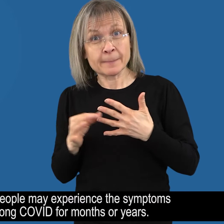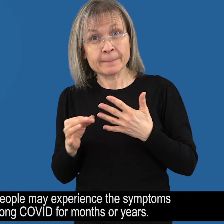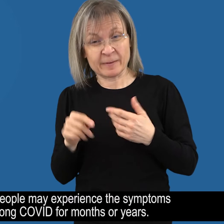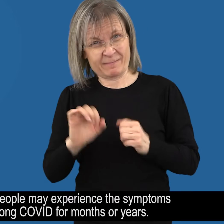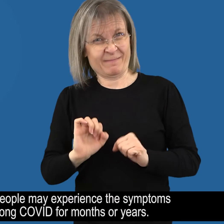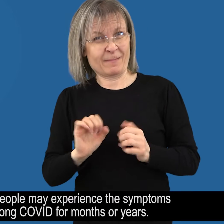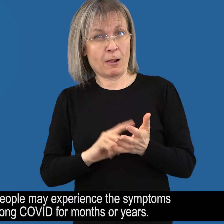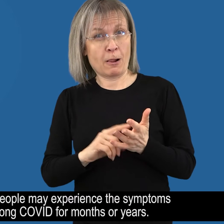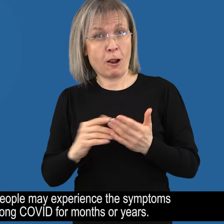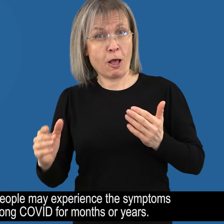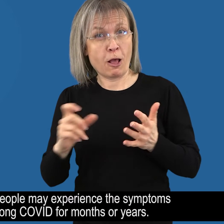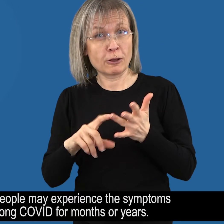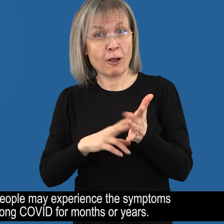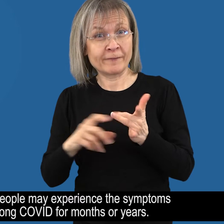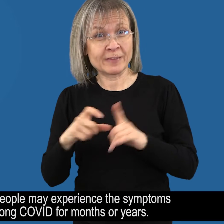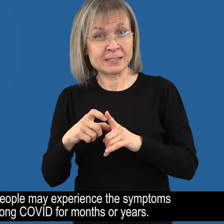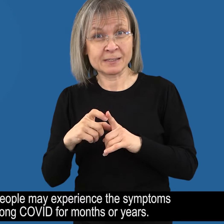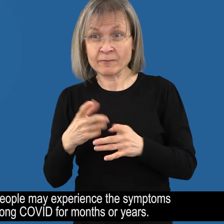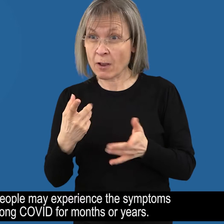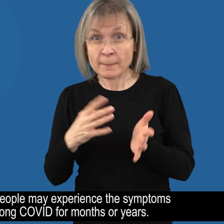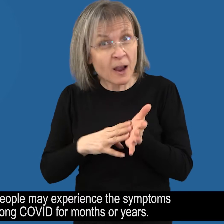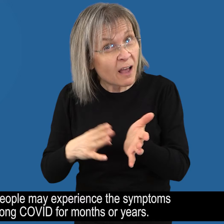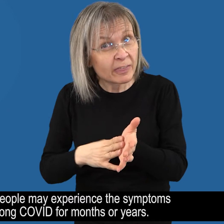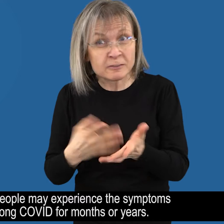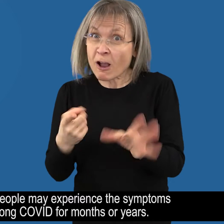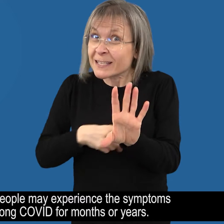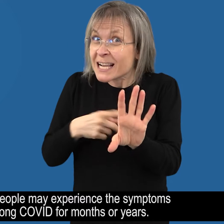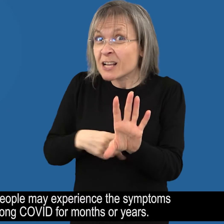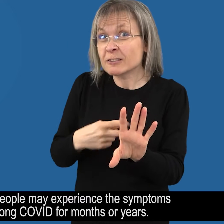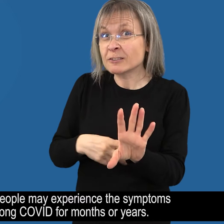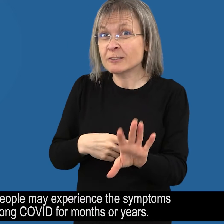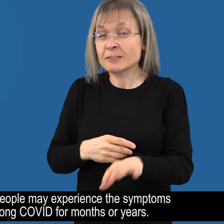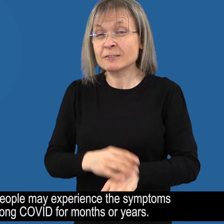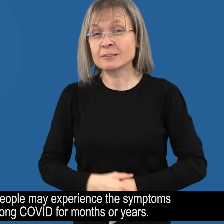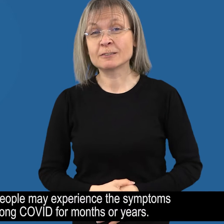Some people may experience the symptoms of long COVID for months or years.